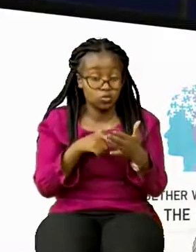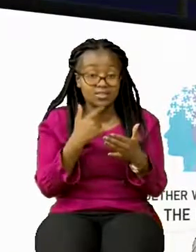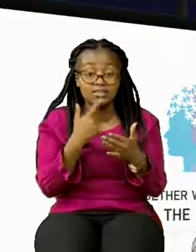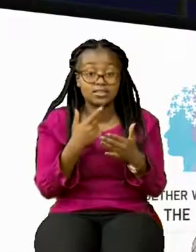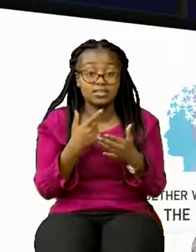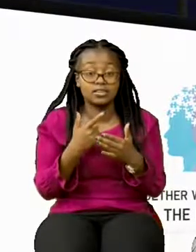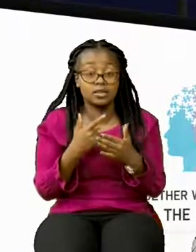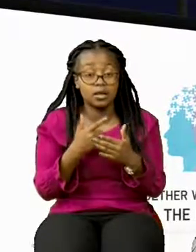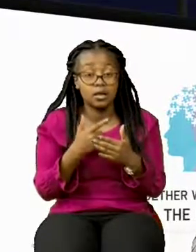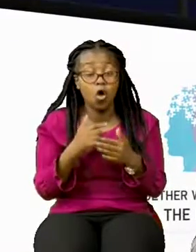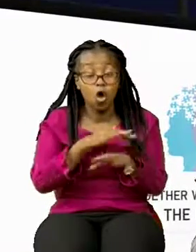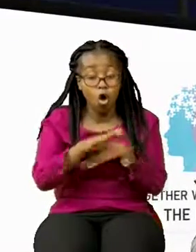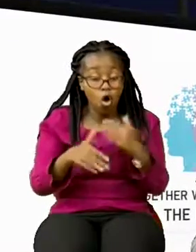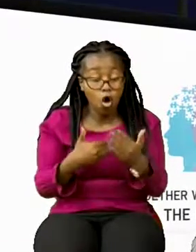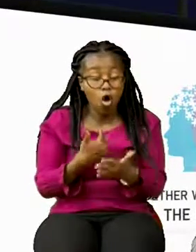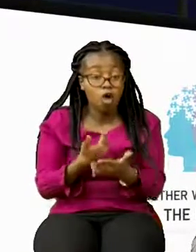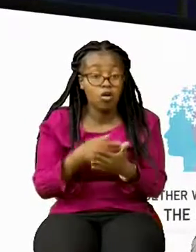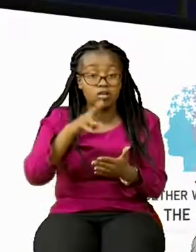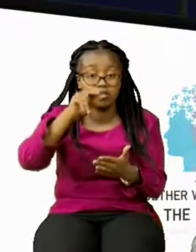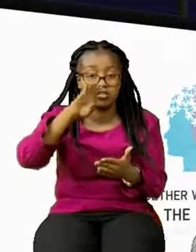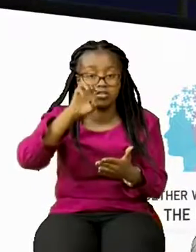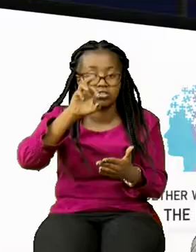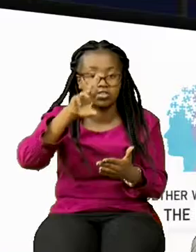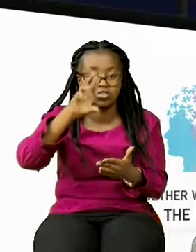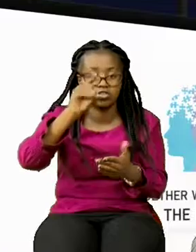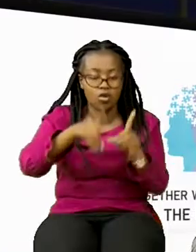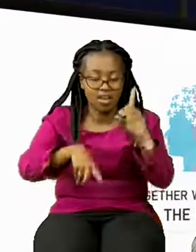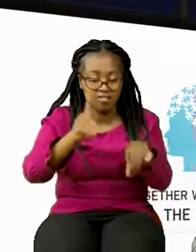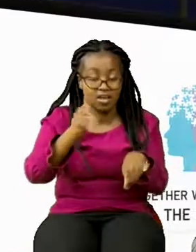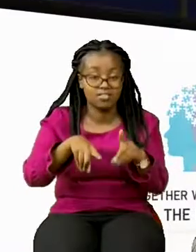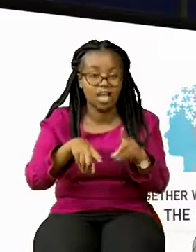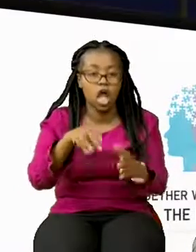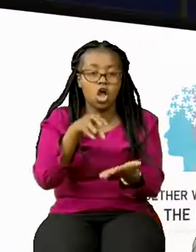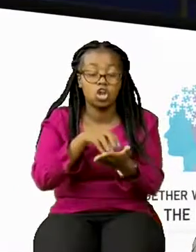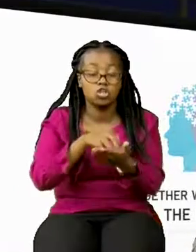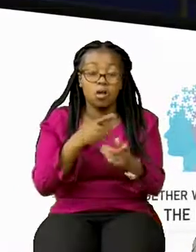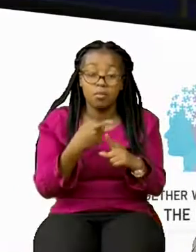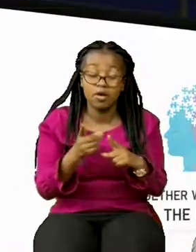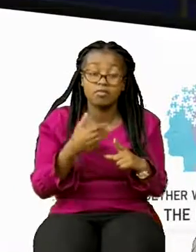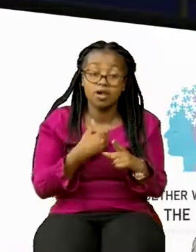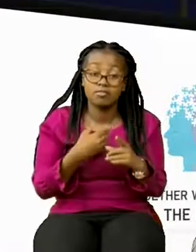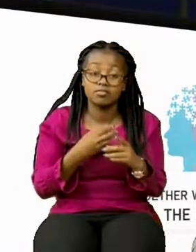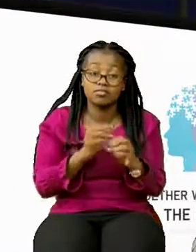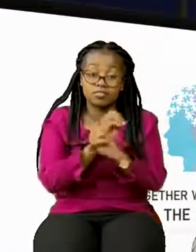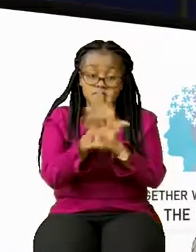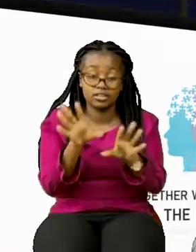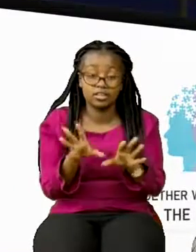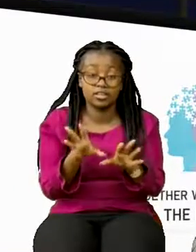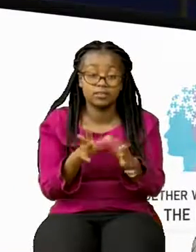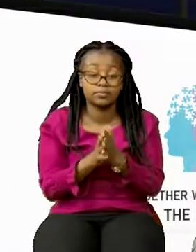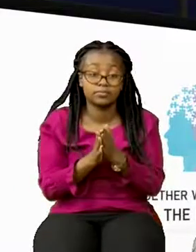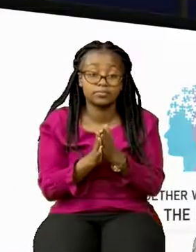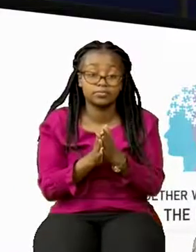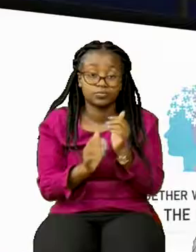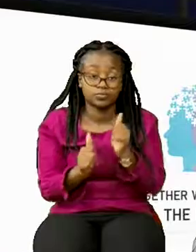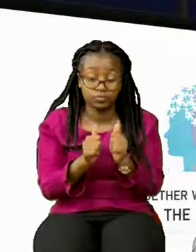it apart, because all of them are neurodiverse conditions, but you have to clearly align no and no,